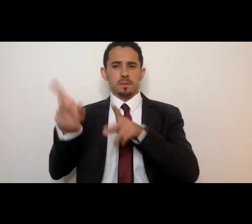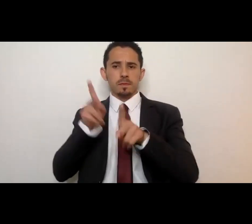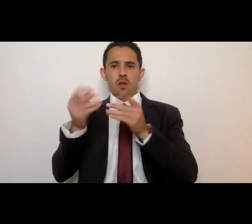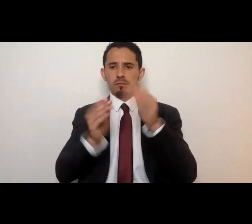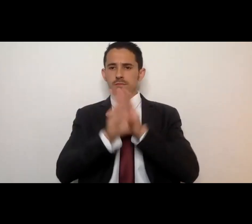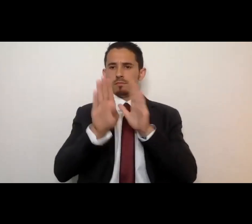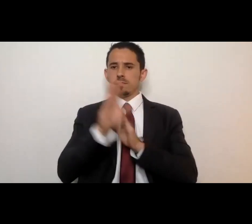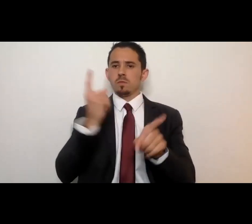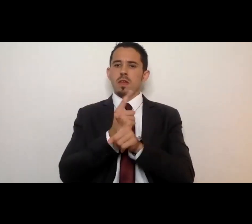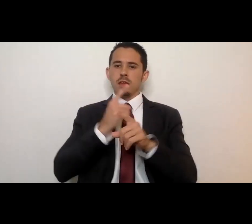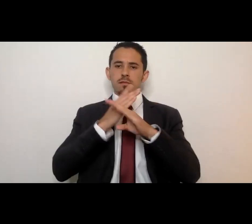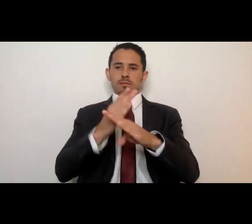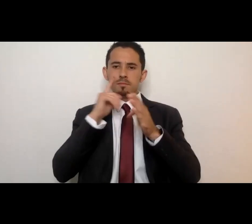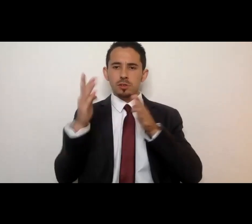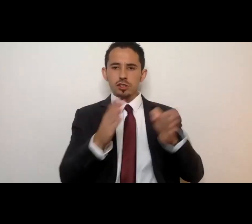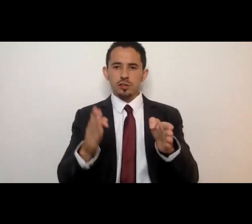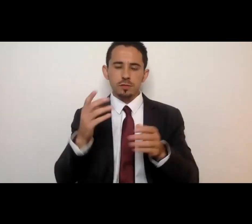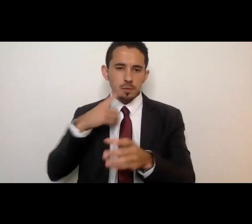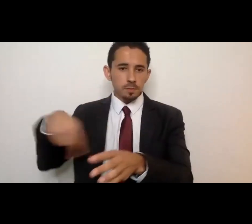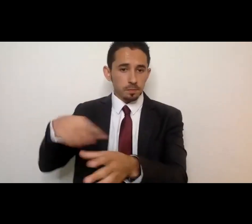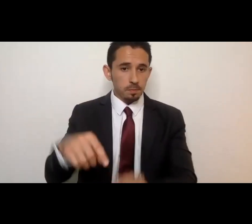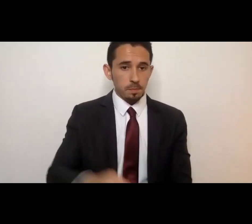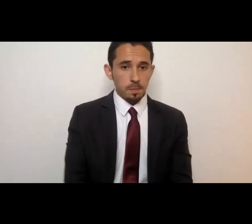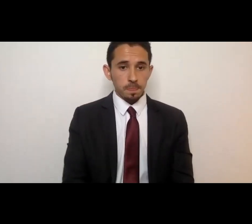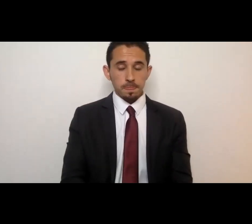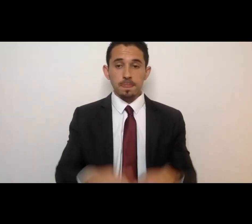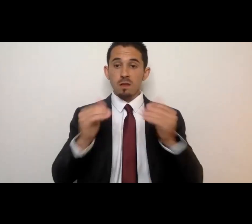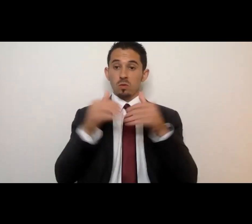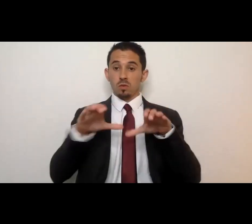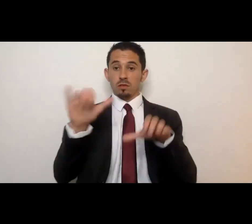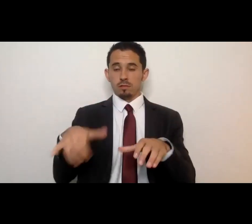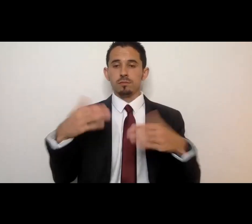My third aim focuses on preventative strategies for the deaf community.